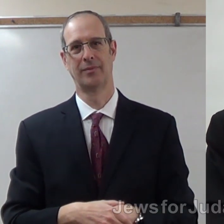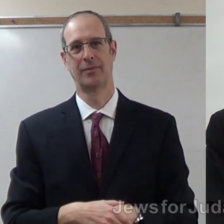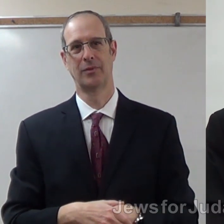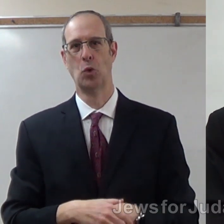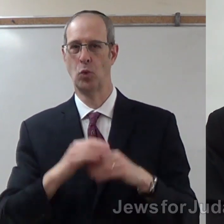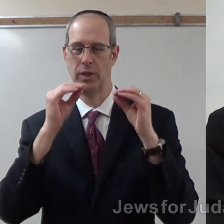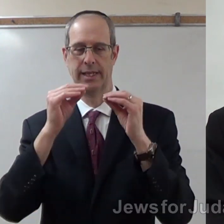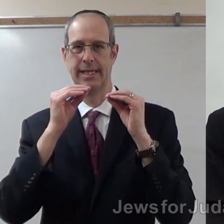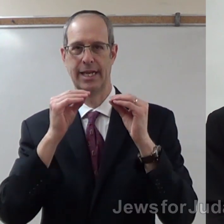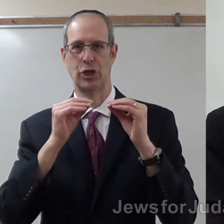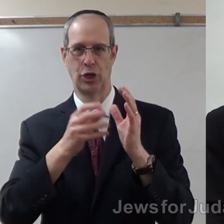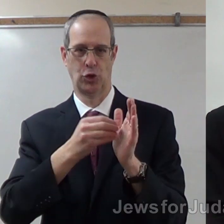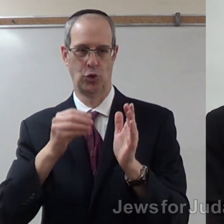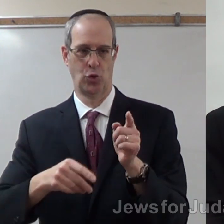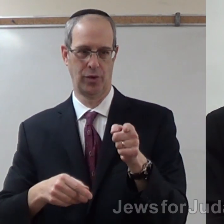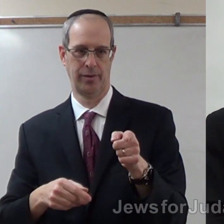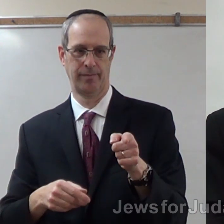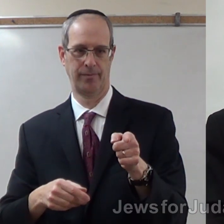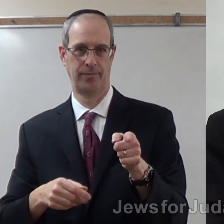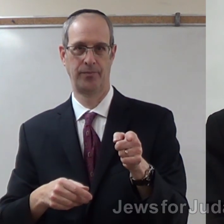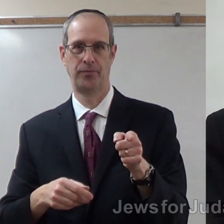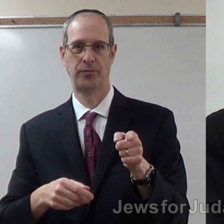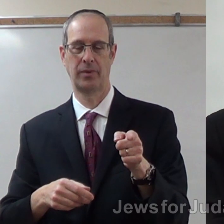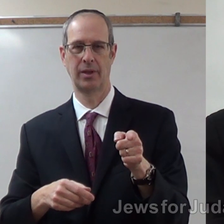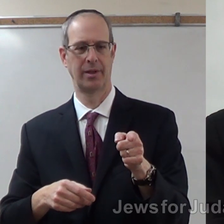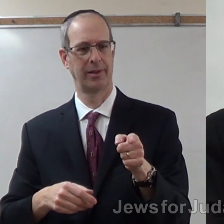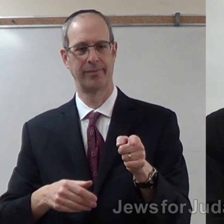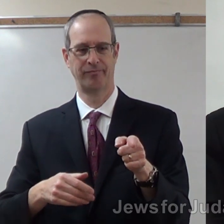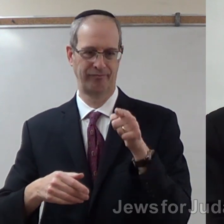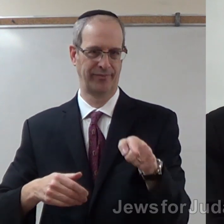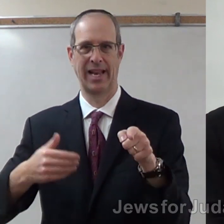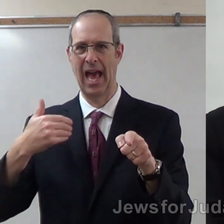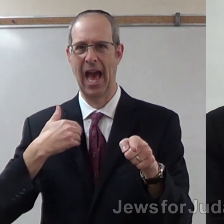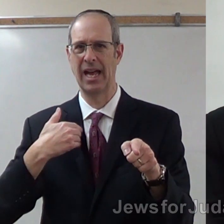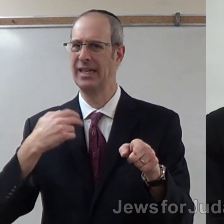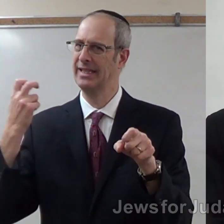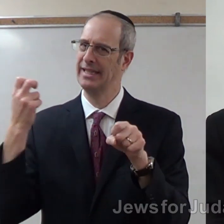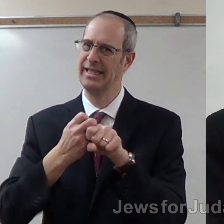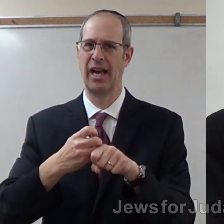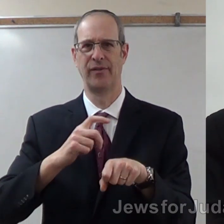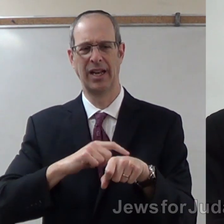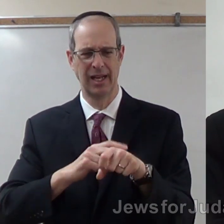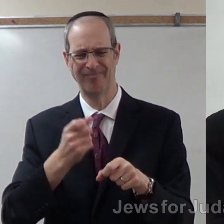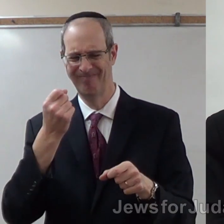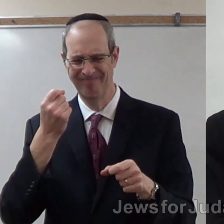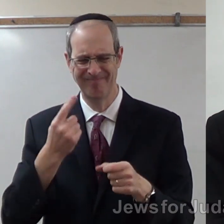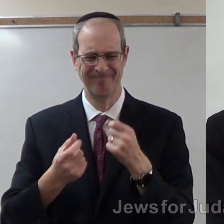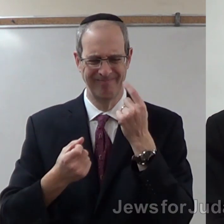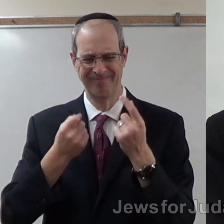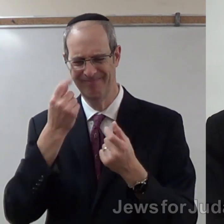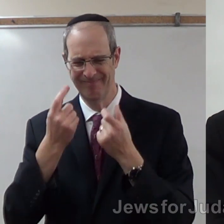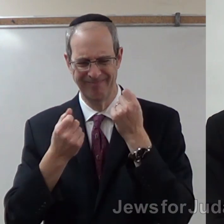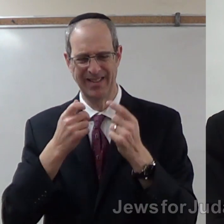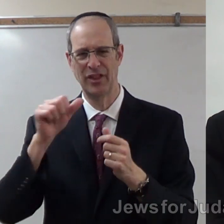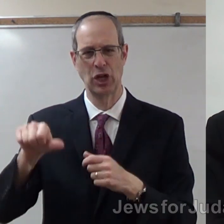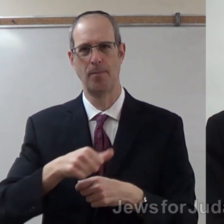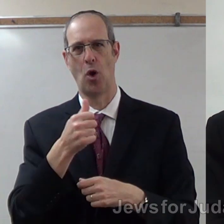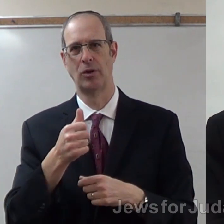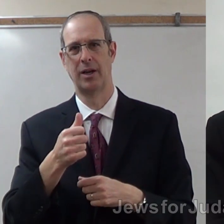was teaching a student that had a hard time understanding the